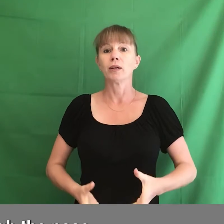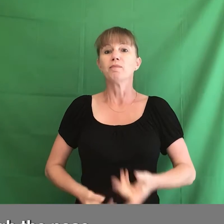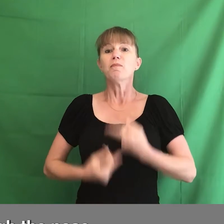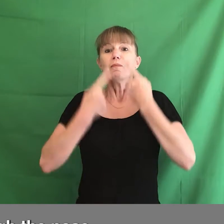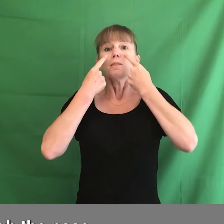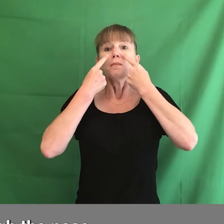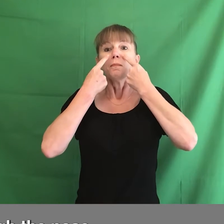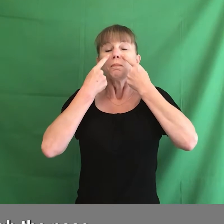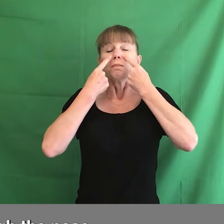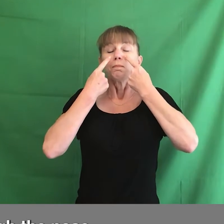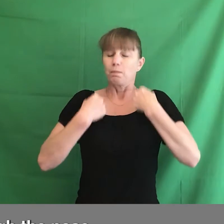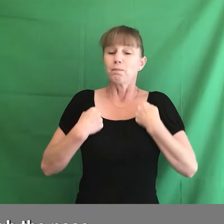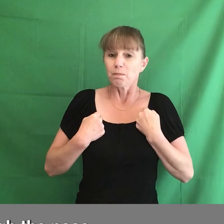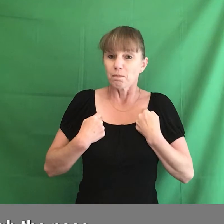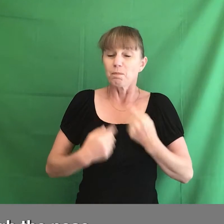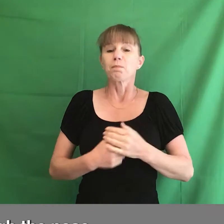the nose